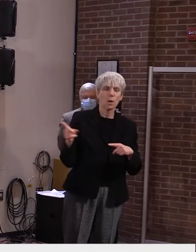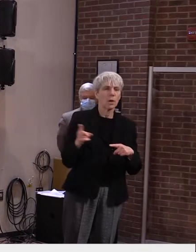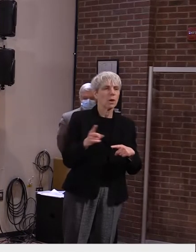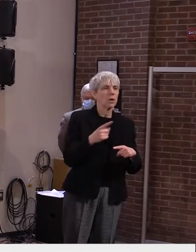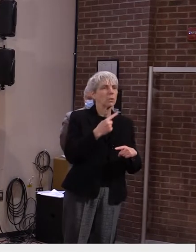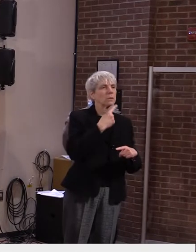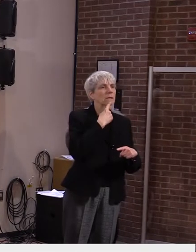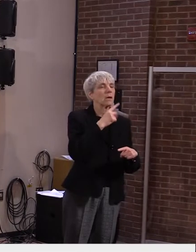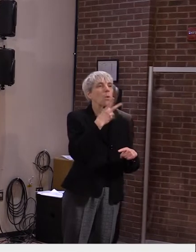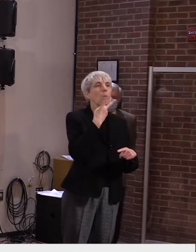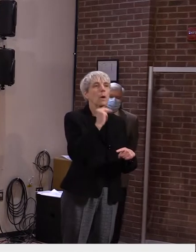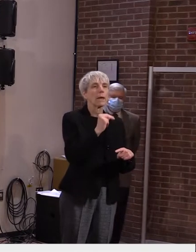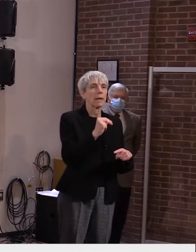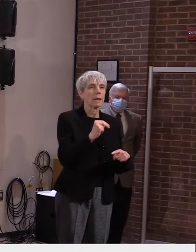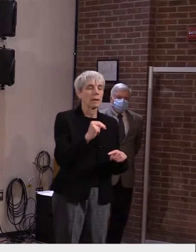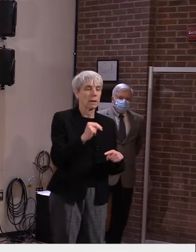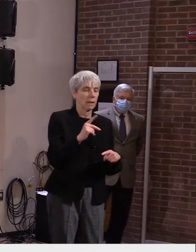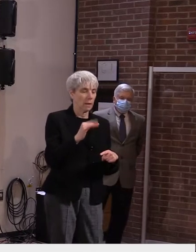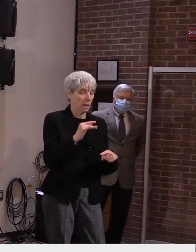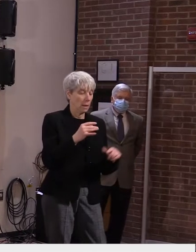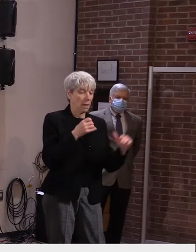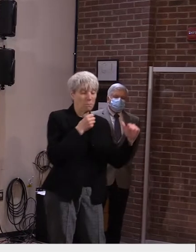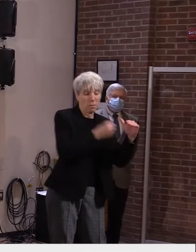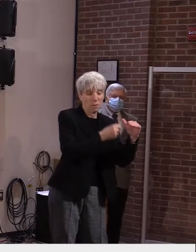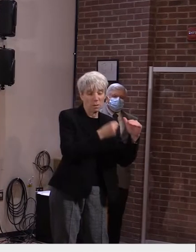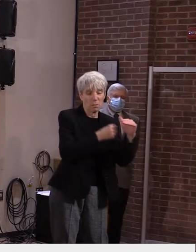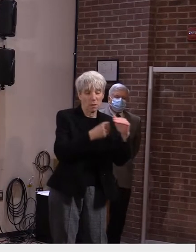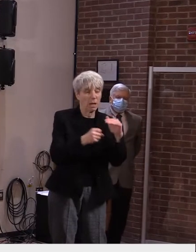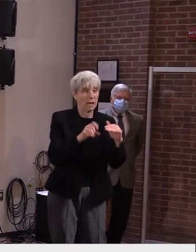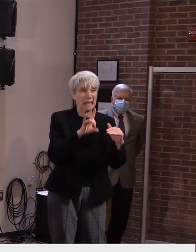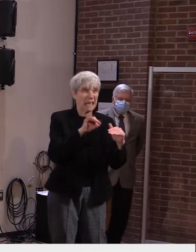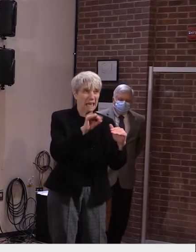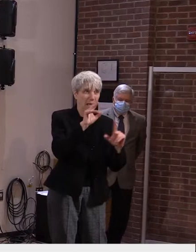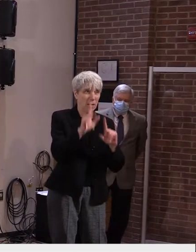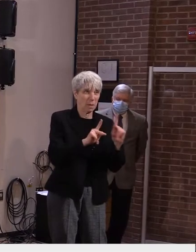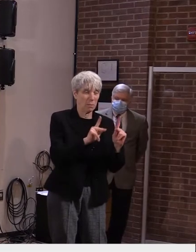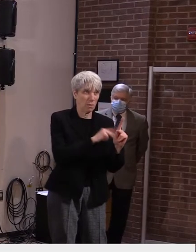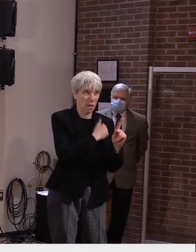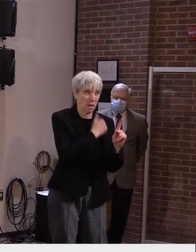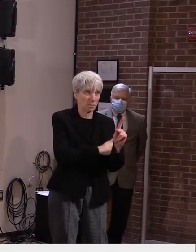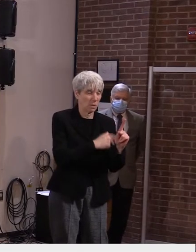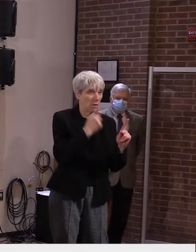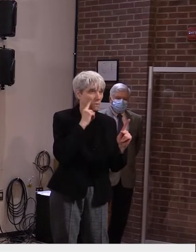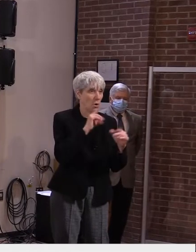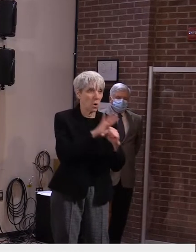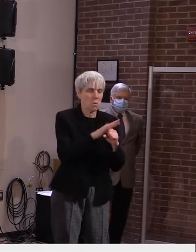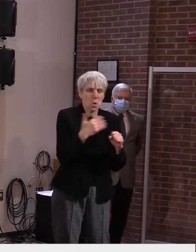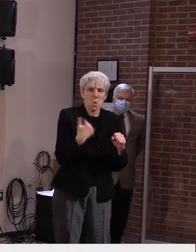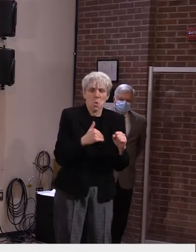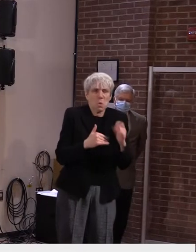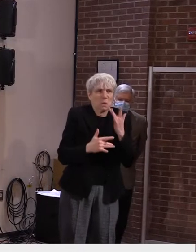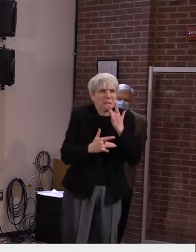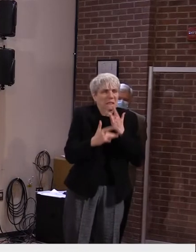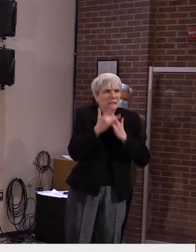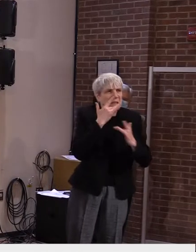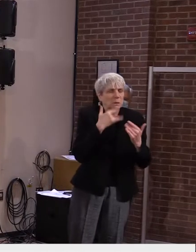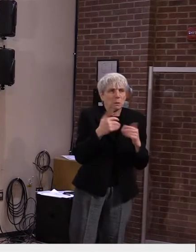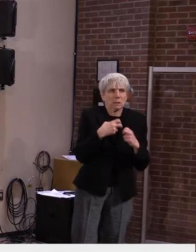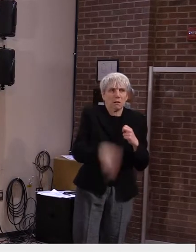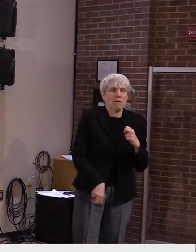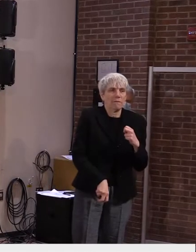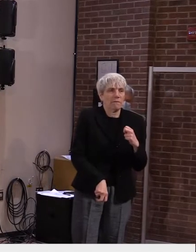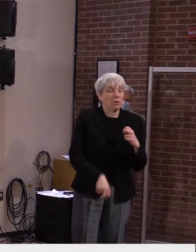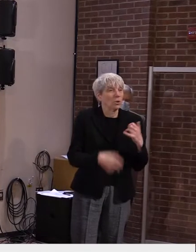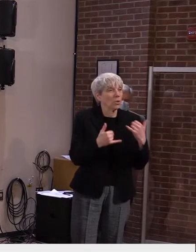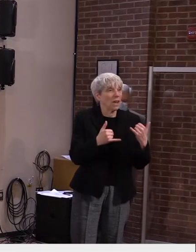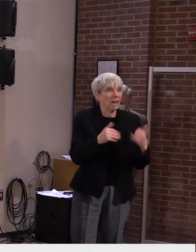hospitalizations, that would put a significant strain on our hospital capacity at the time. Today, as you've